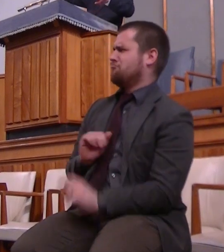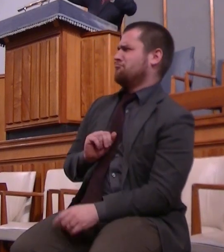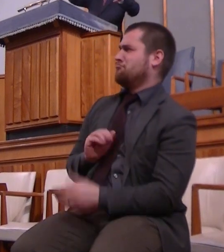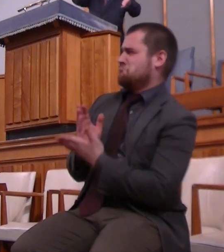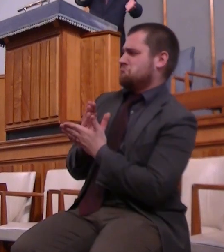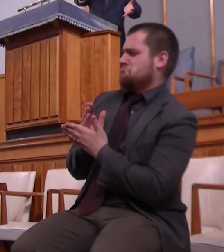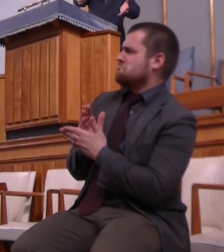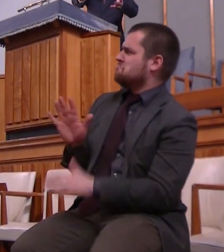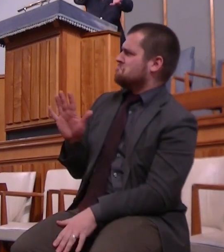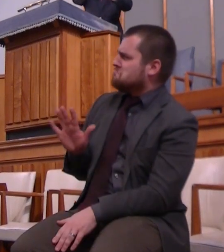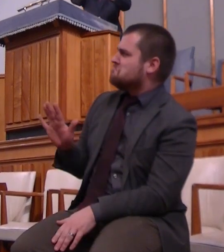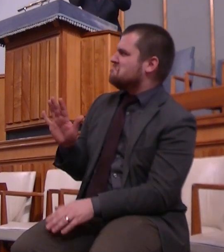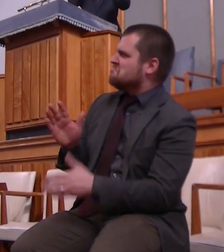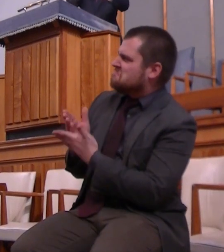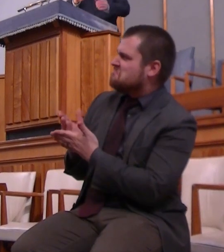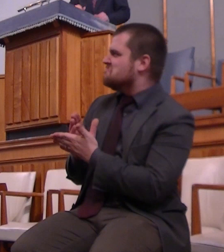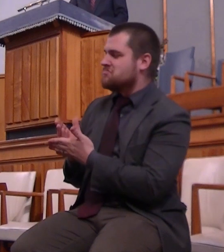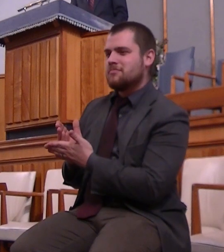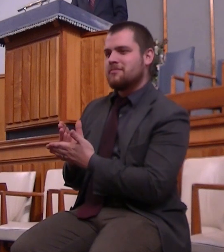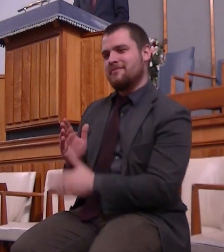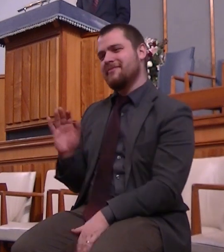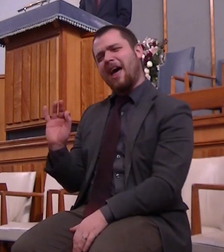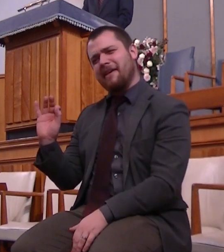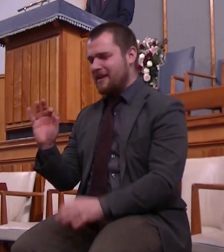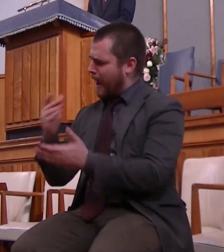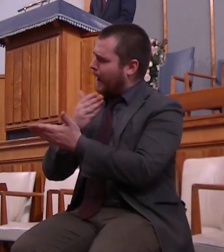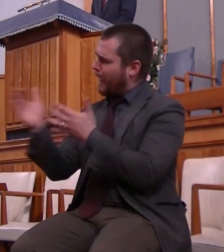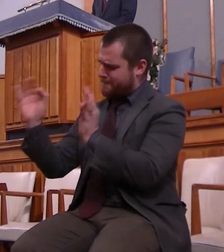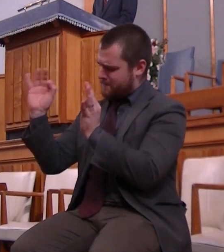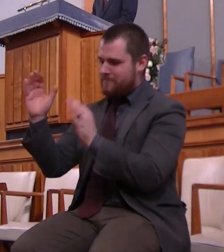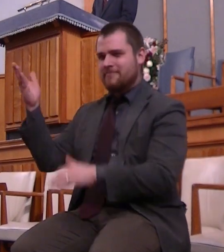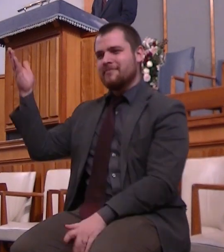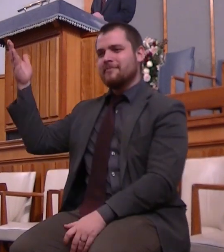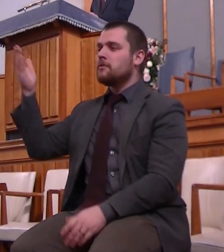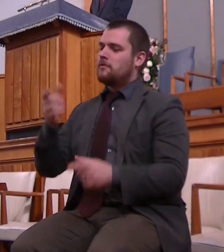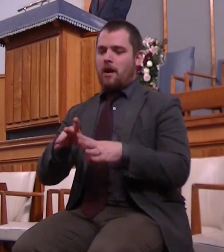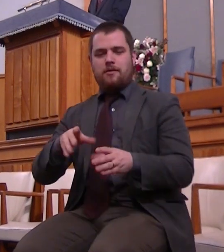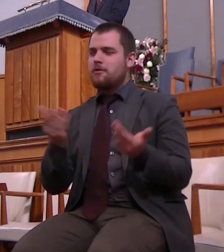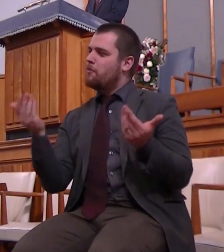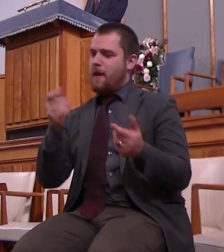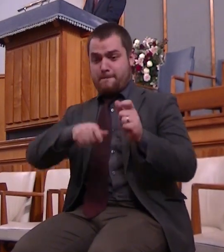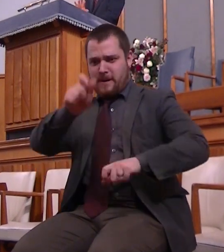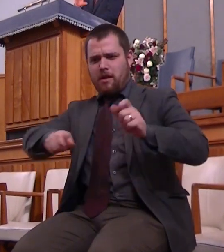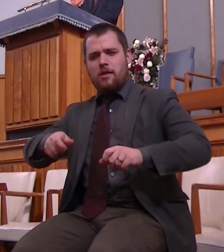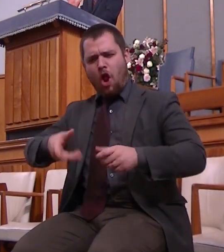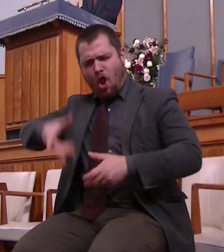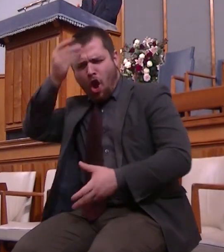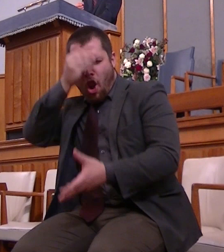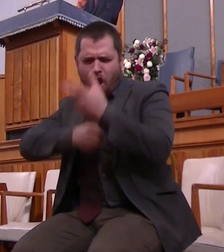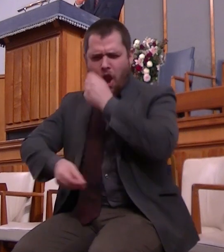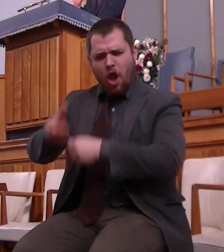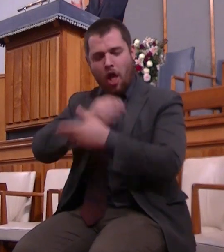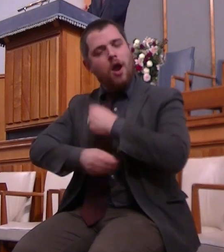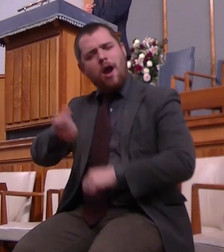Man's very puny, limited knowledge by comparison. Well, when man is at his best, that he thinks he